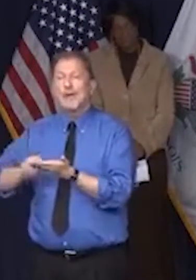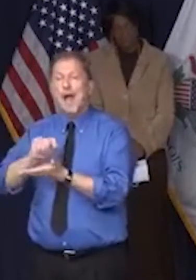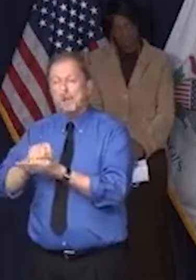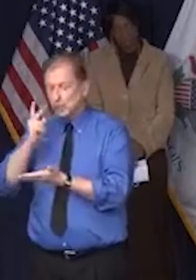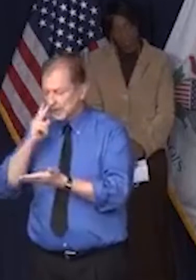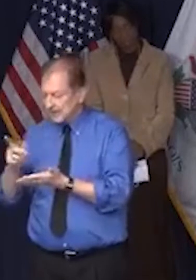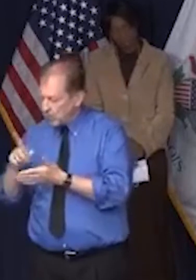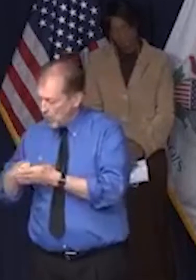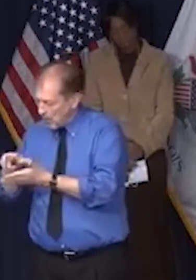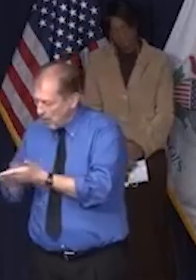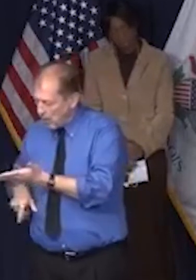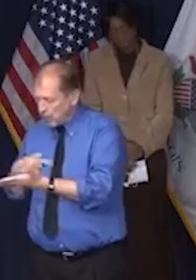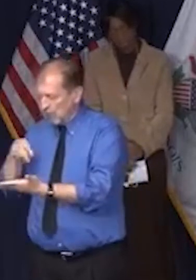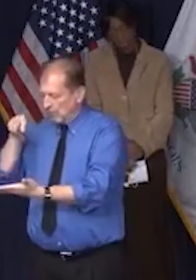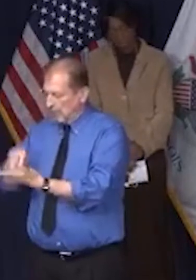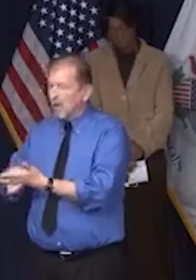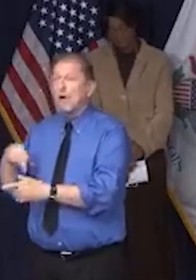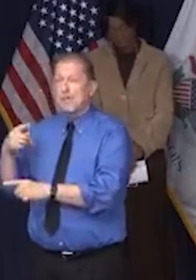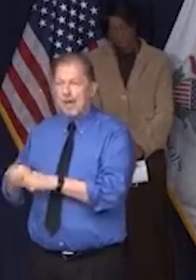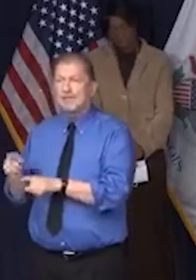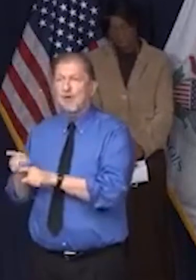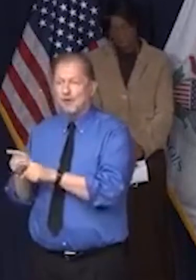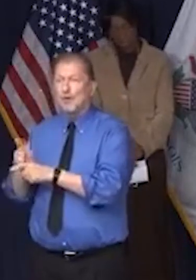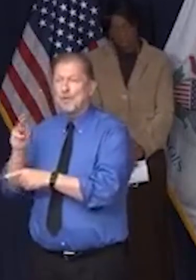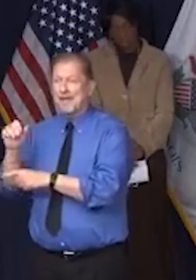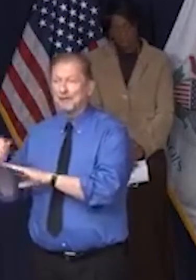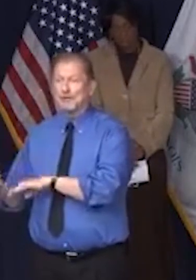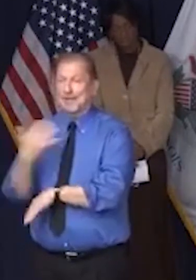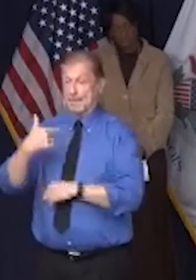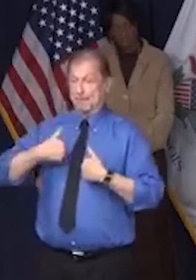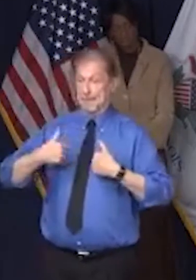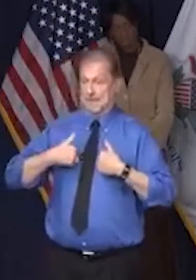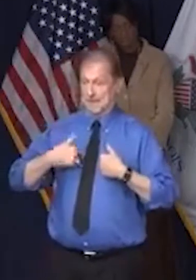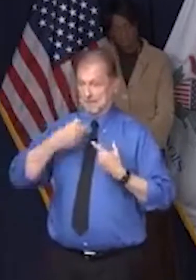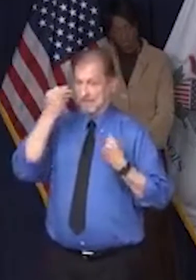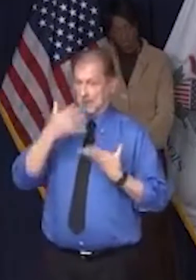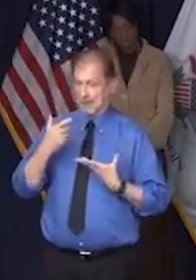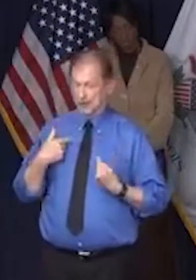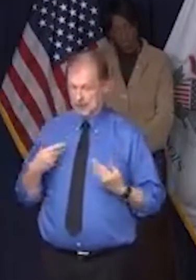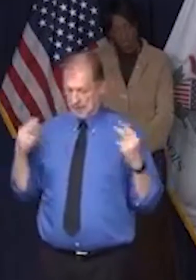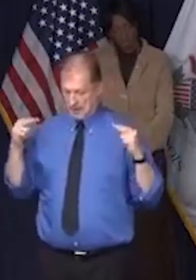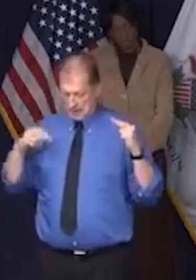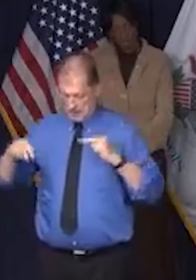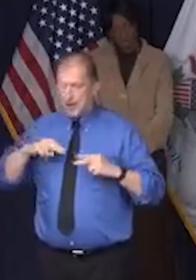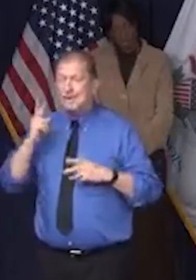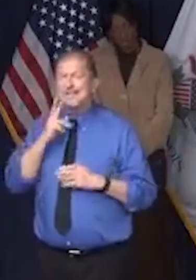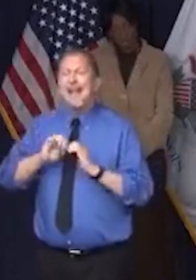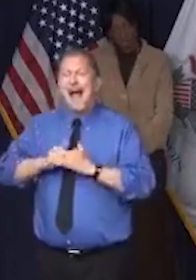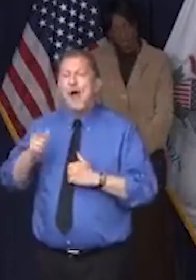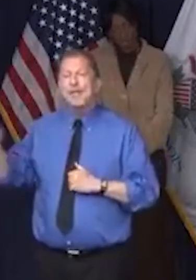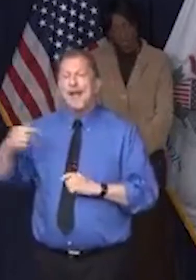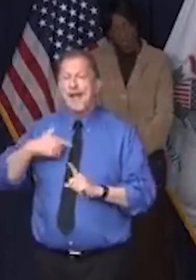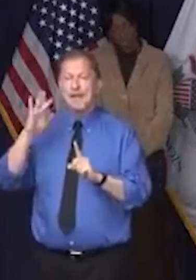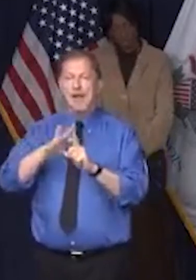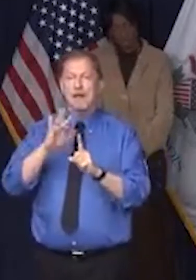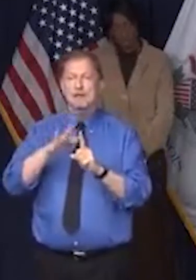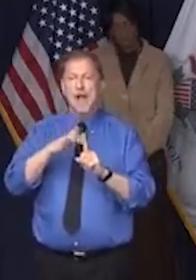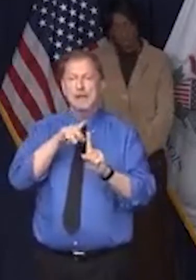some materials that I've received directly from them. You can see how this is done, but yes, you